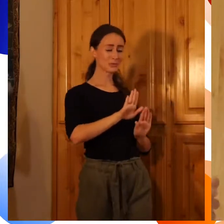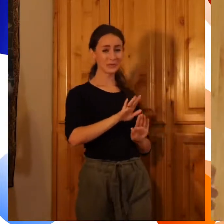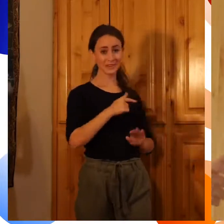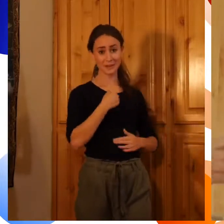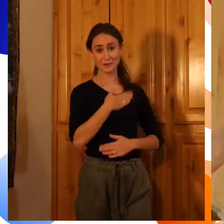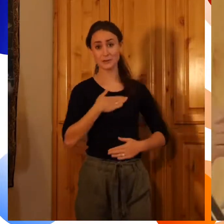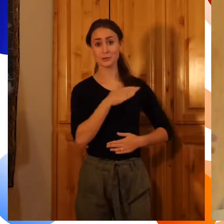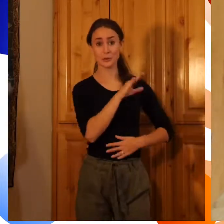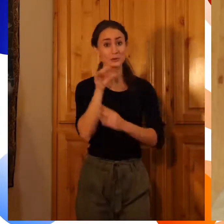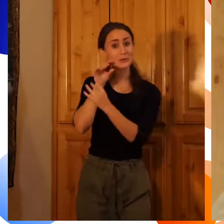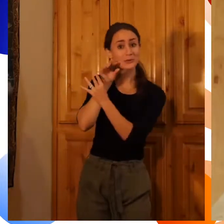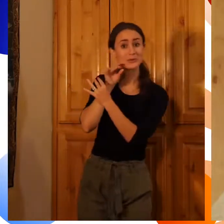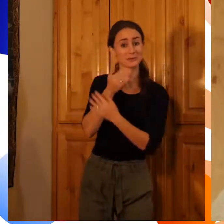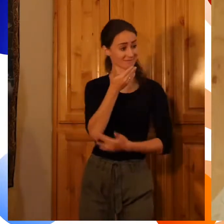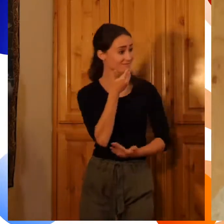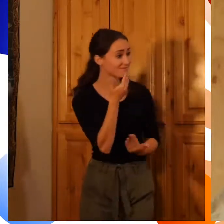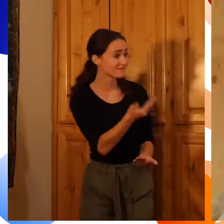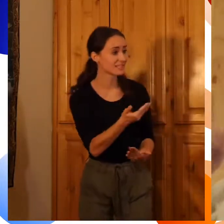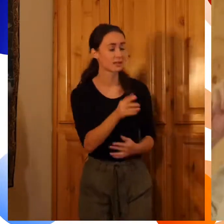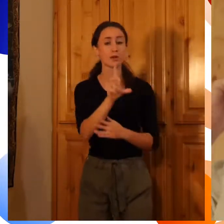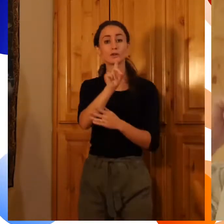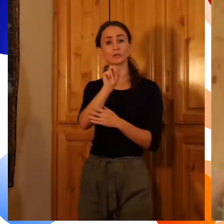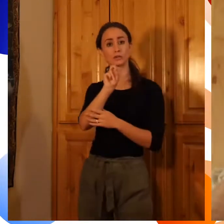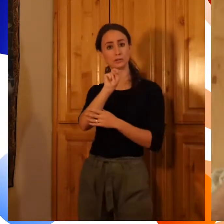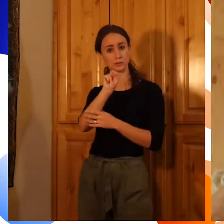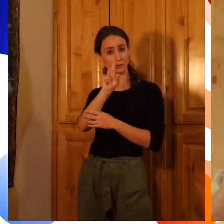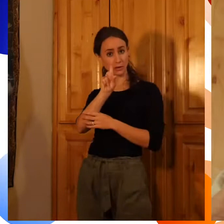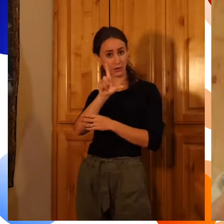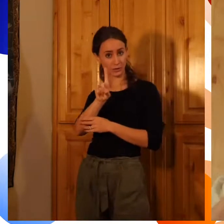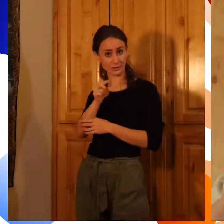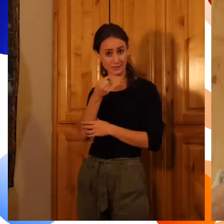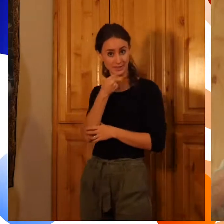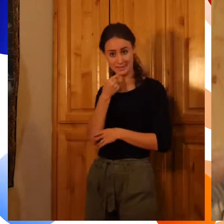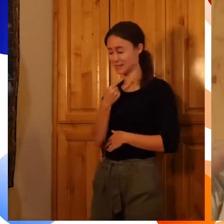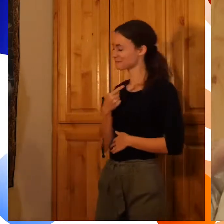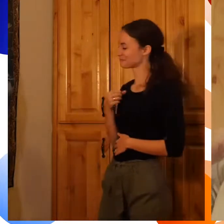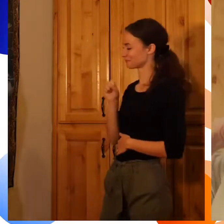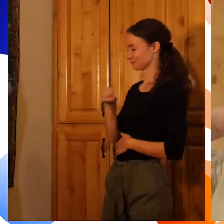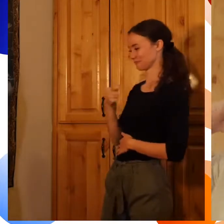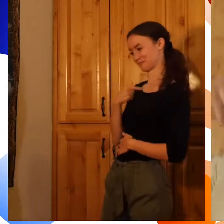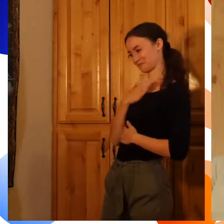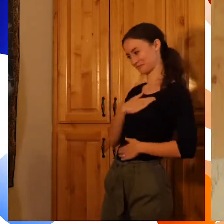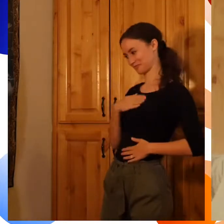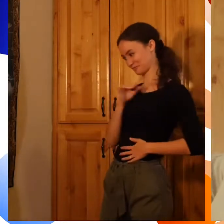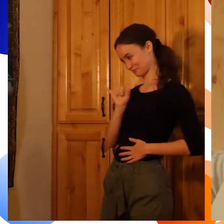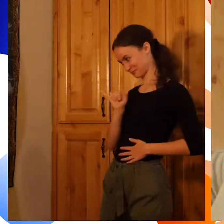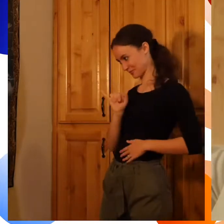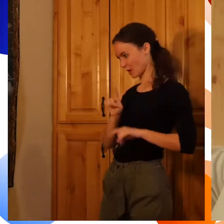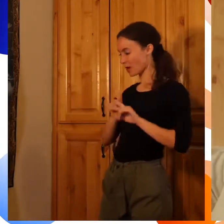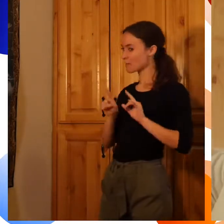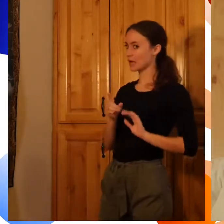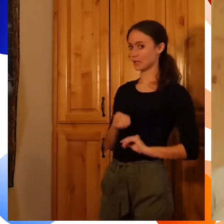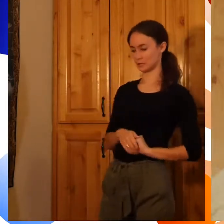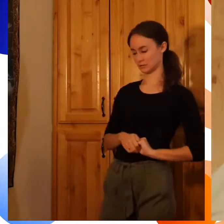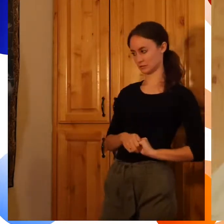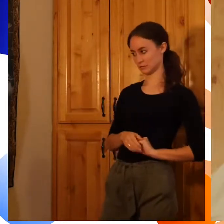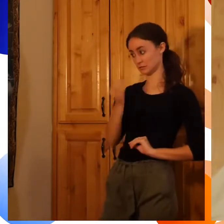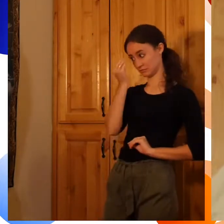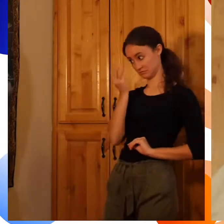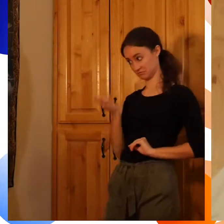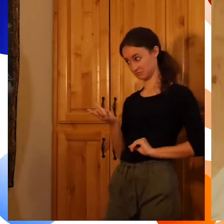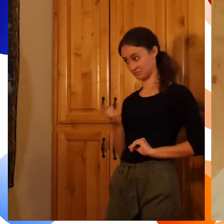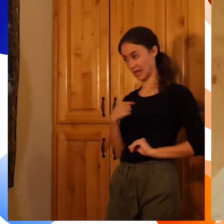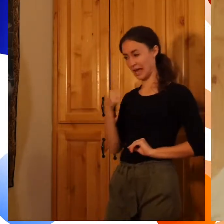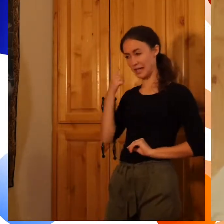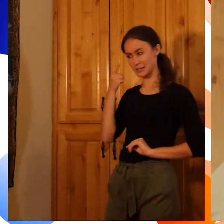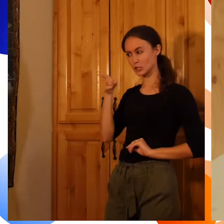said, "I enjoyed it myself immensely. But Lady Priscilla," said Donald, "I think that you should look through these glasses and see